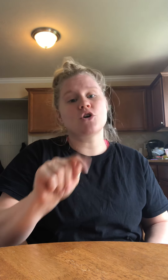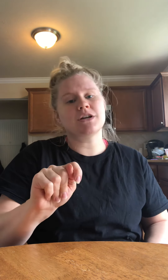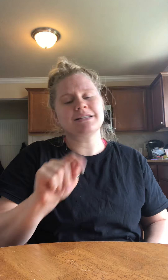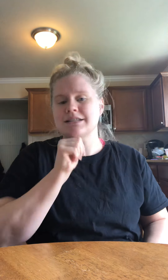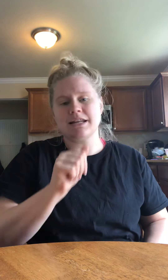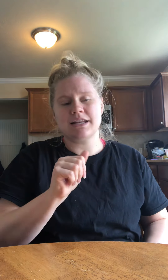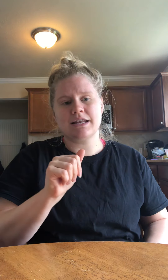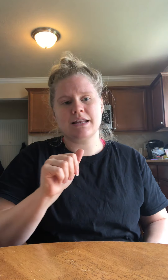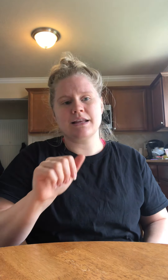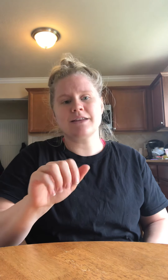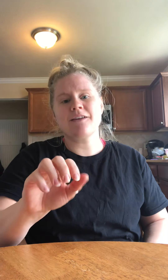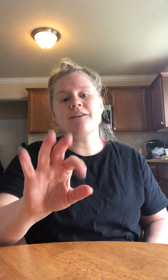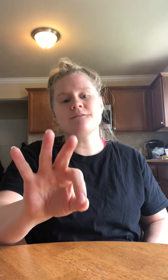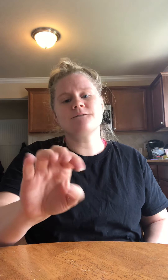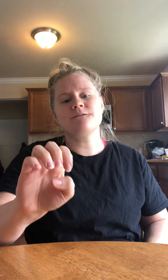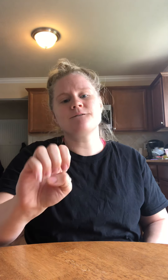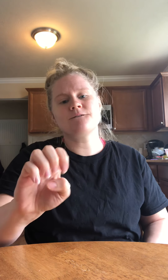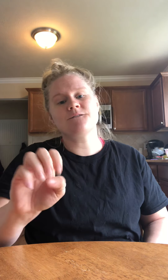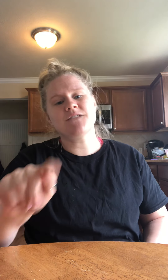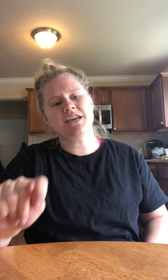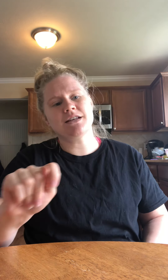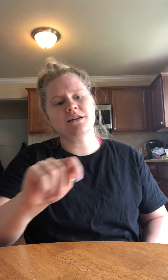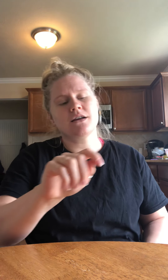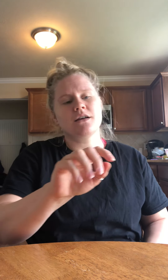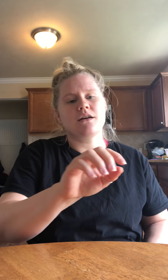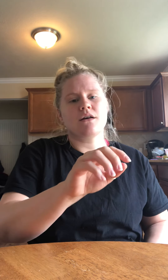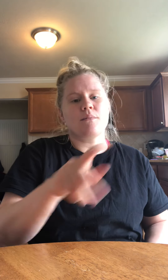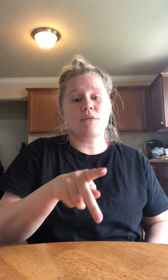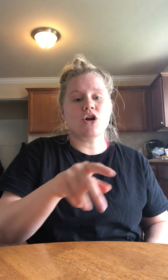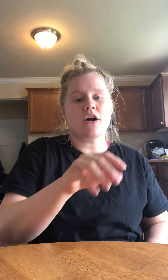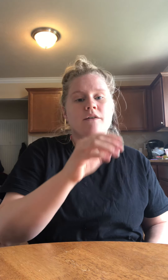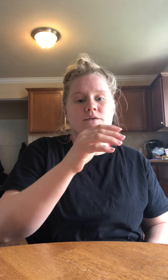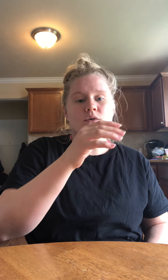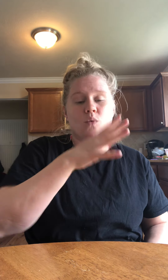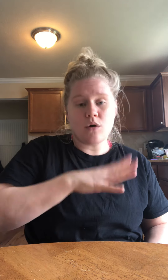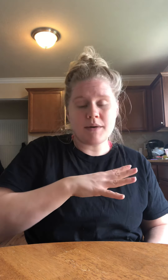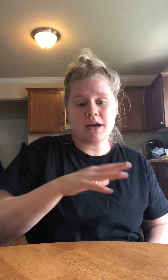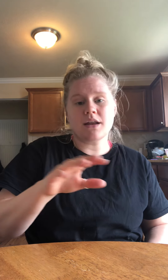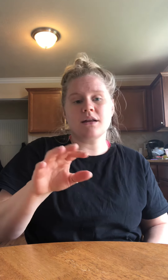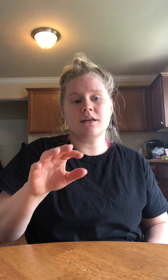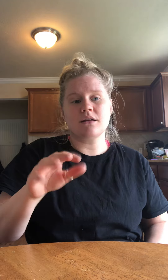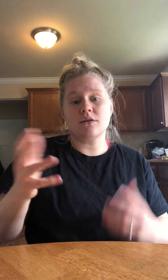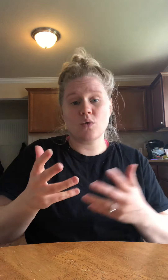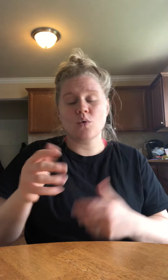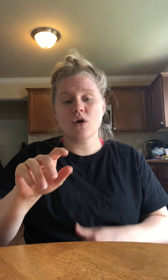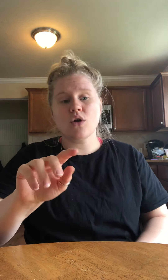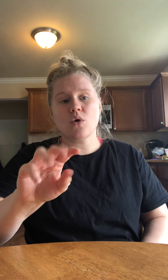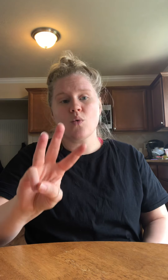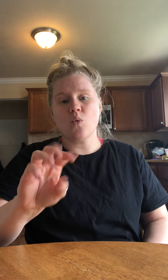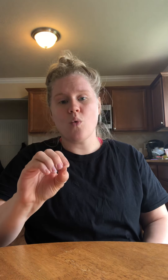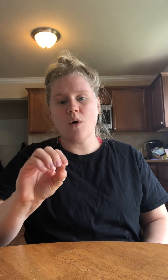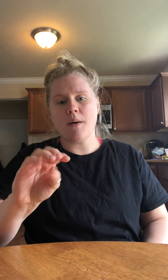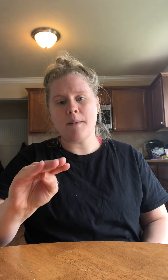plural of woman is not womans, but women. The plural of man is